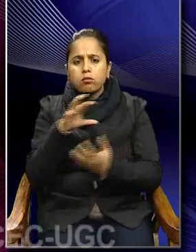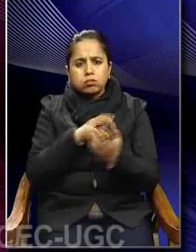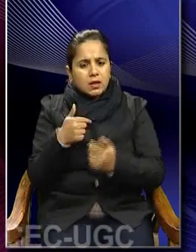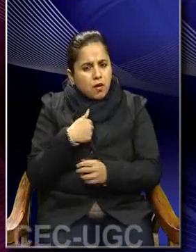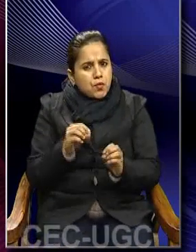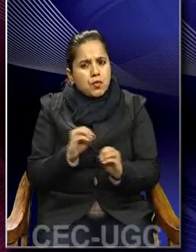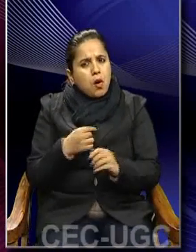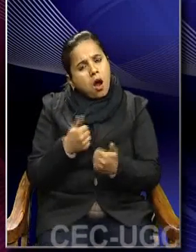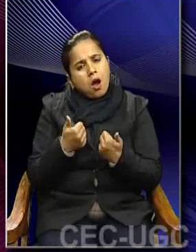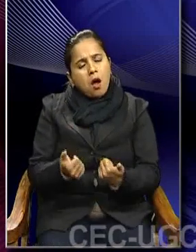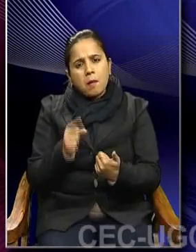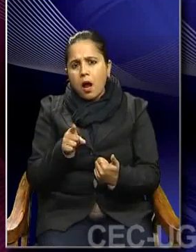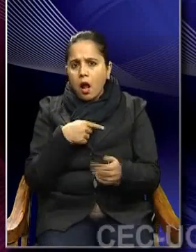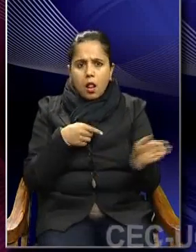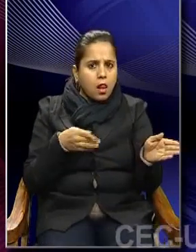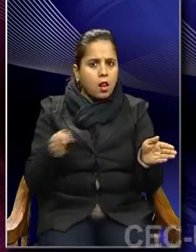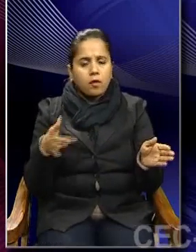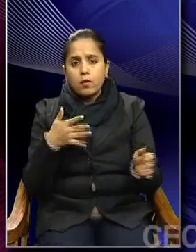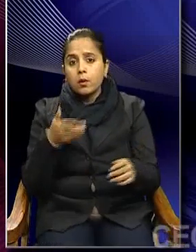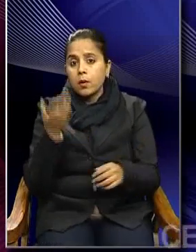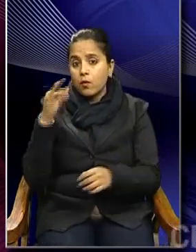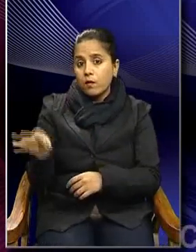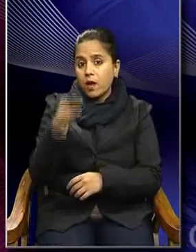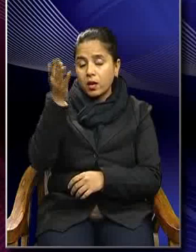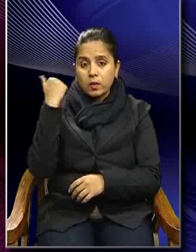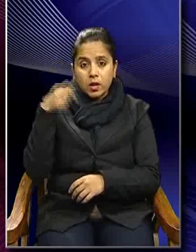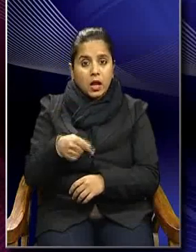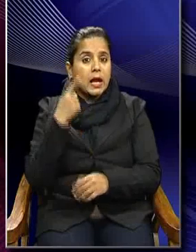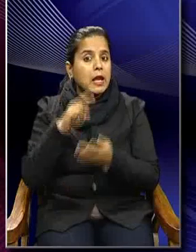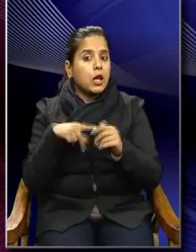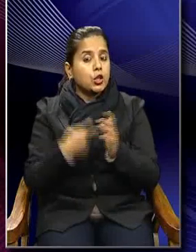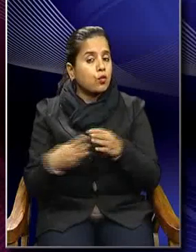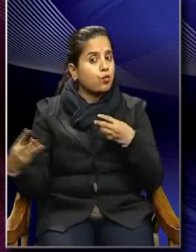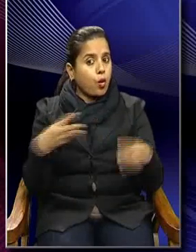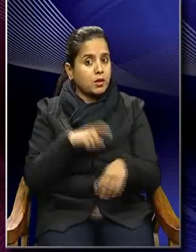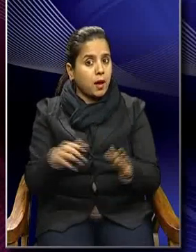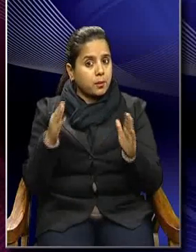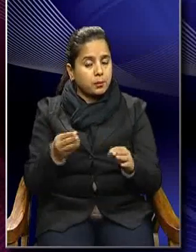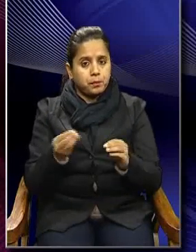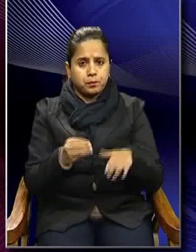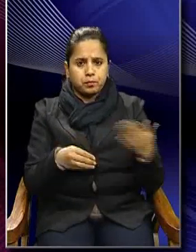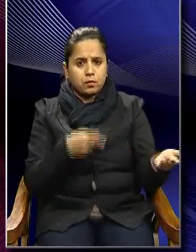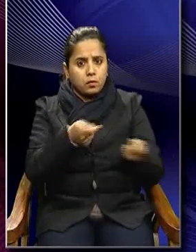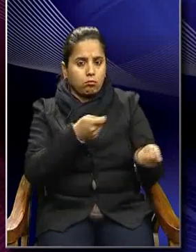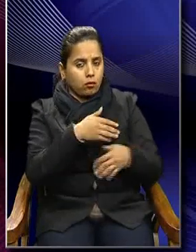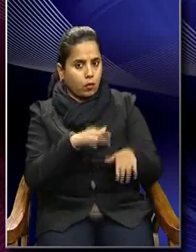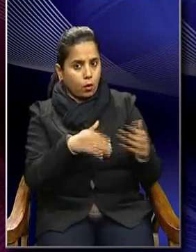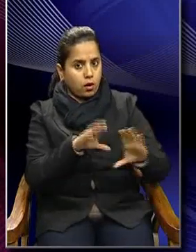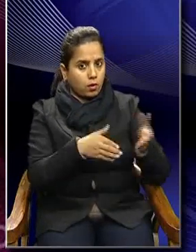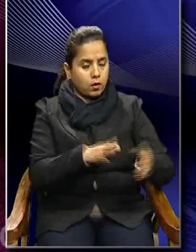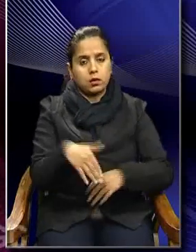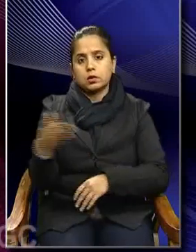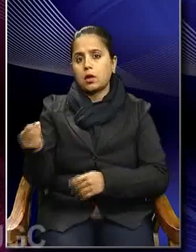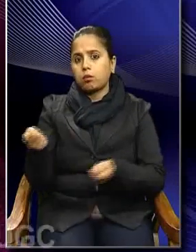if you see the French politics in the interwar period, you have some period of left-wing dominance, some period of